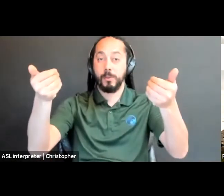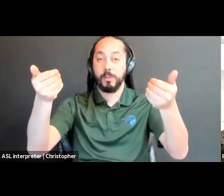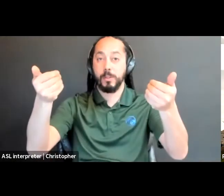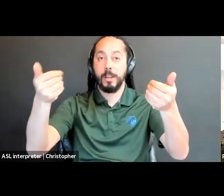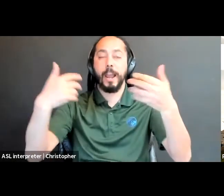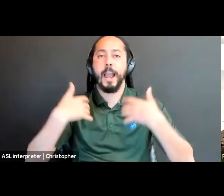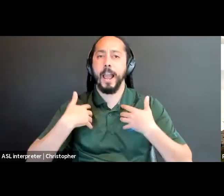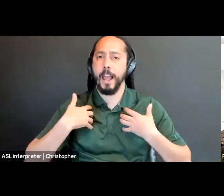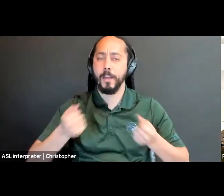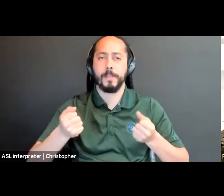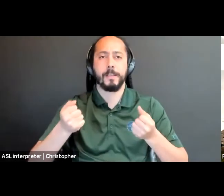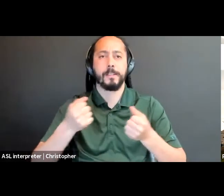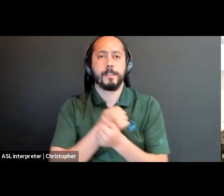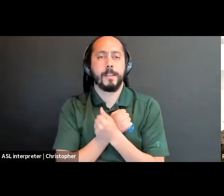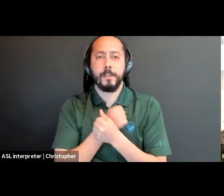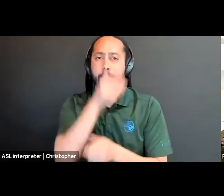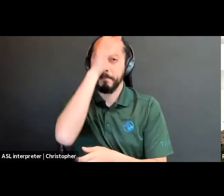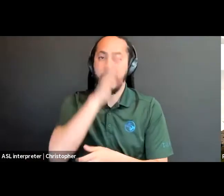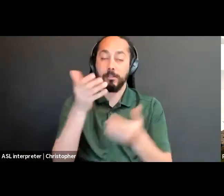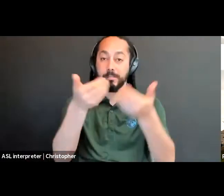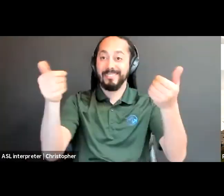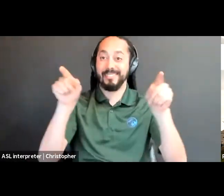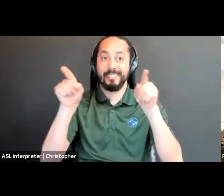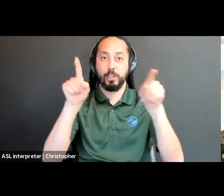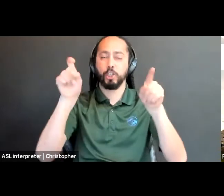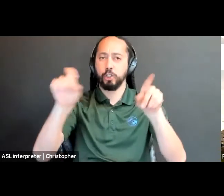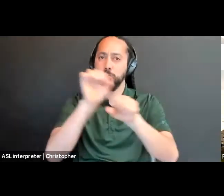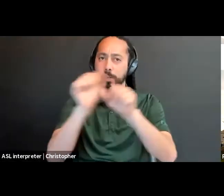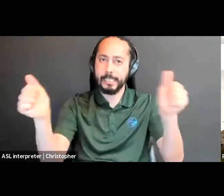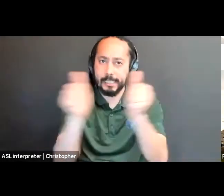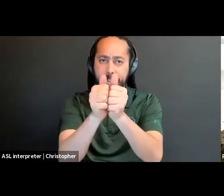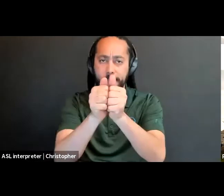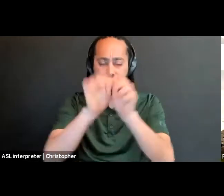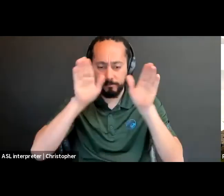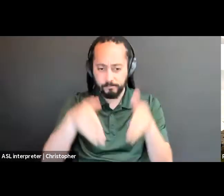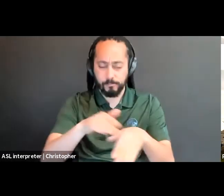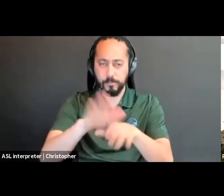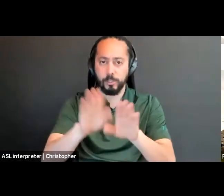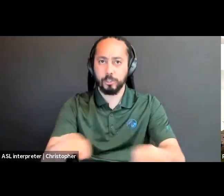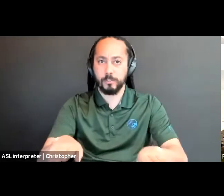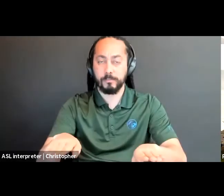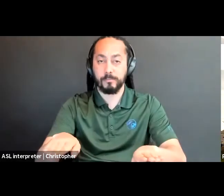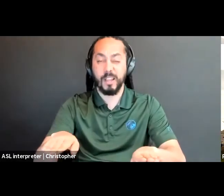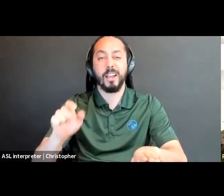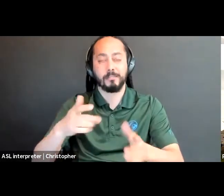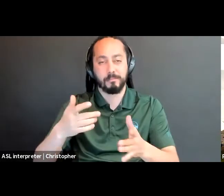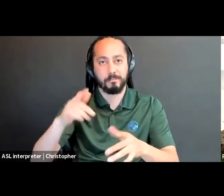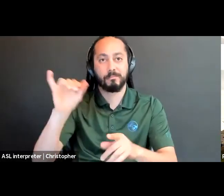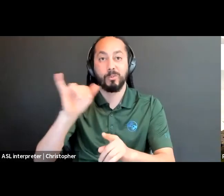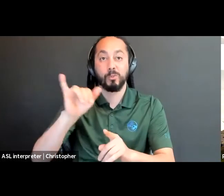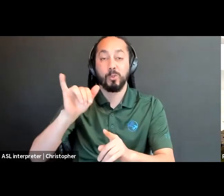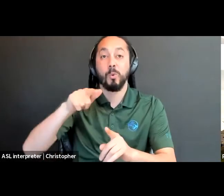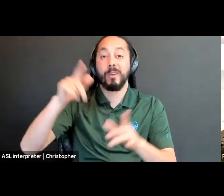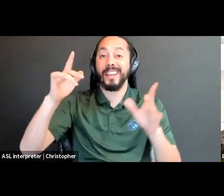work together as co-parents. We recognize that children are exposed to parental conflict and they may